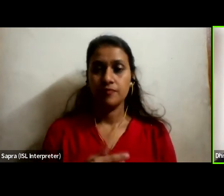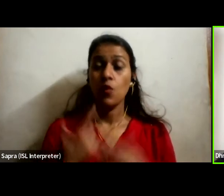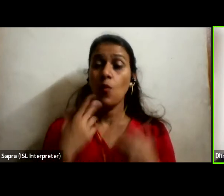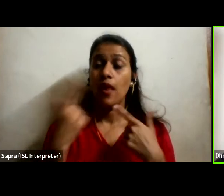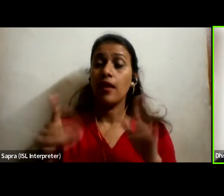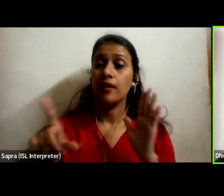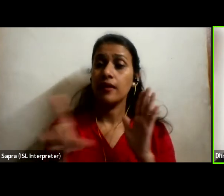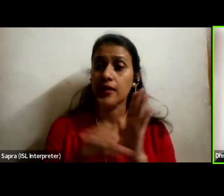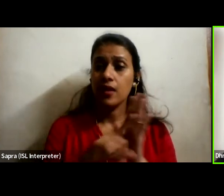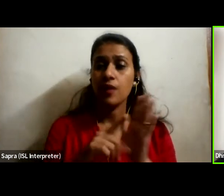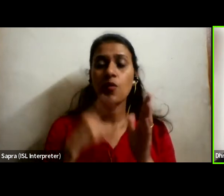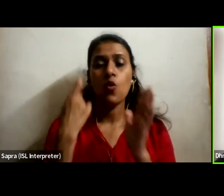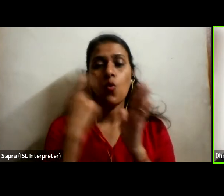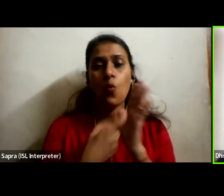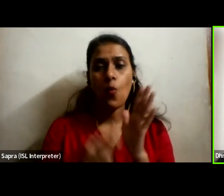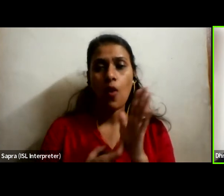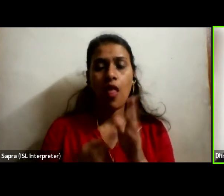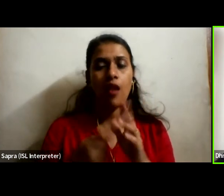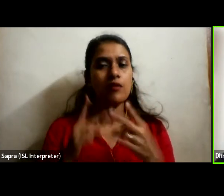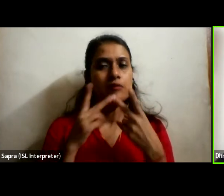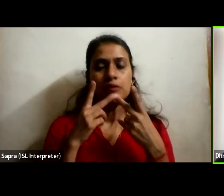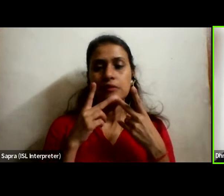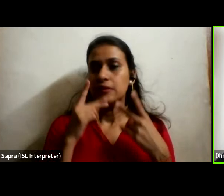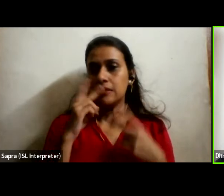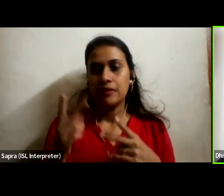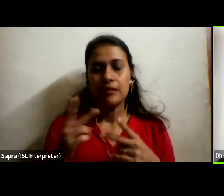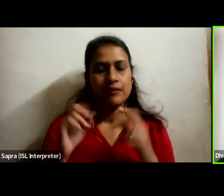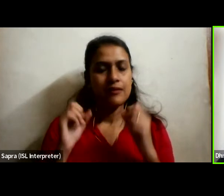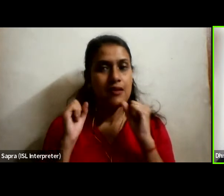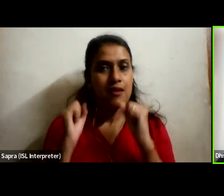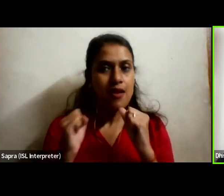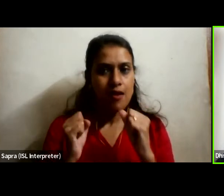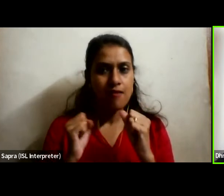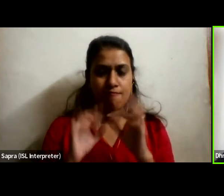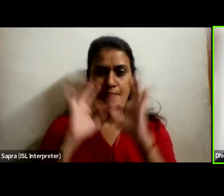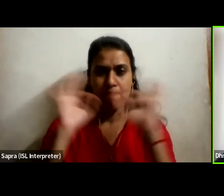being extremely crucial for a well-developed